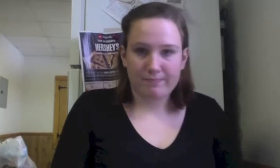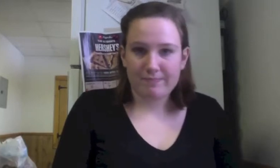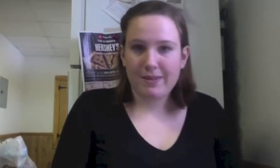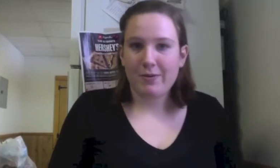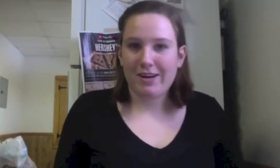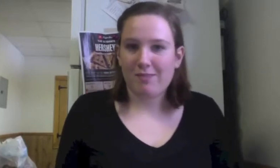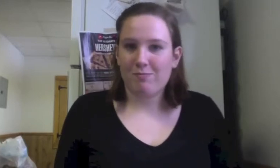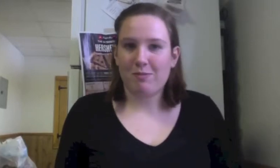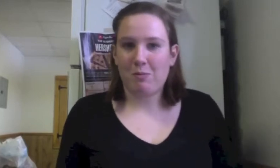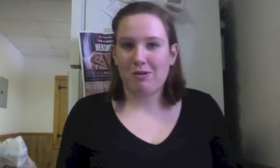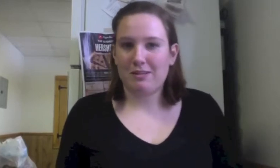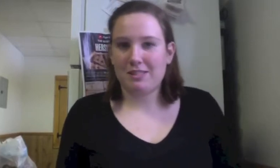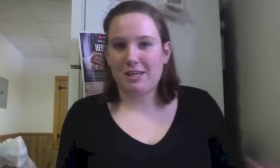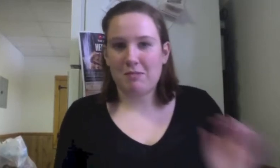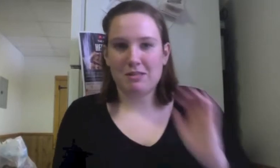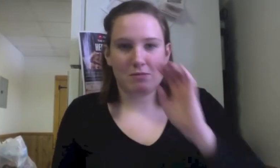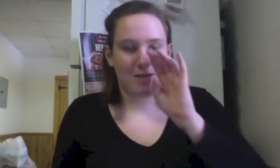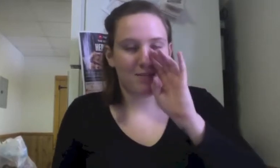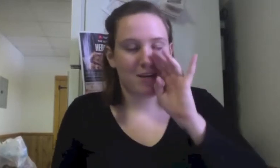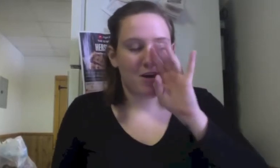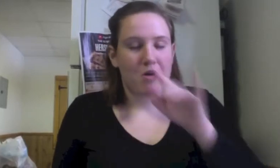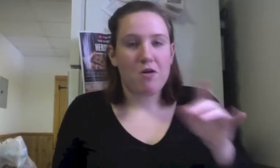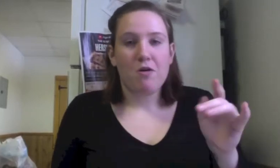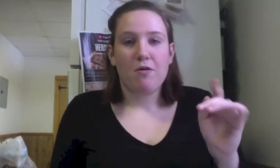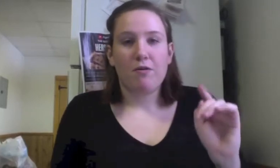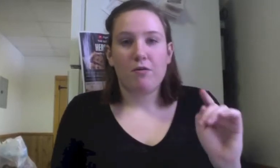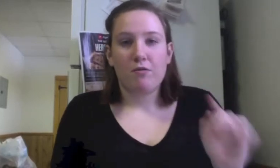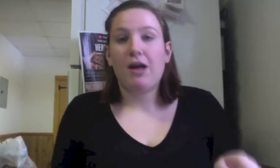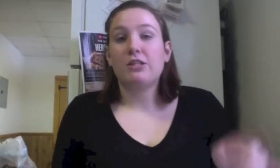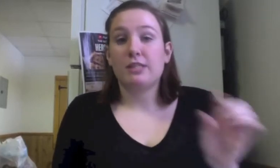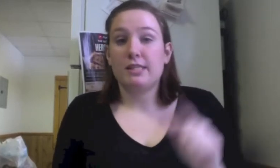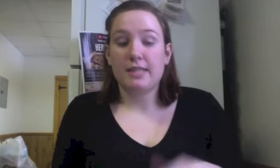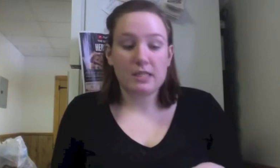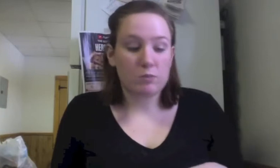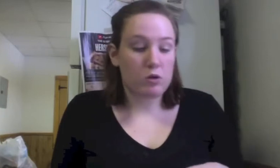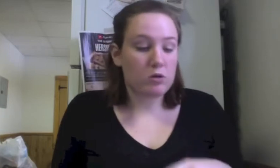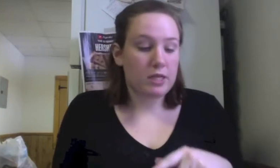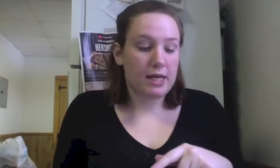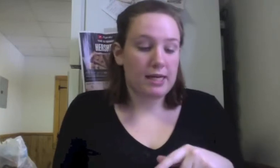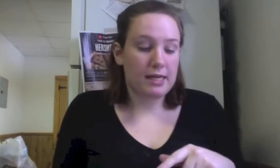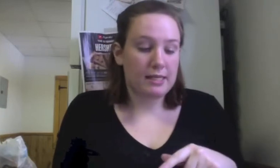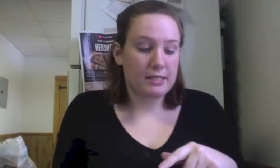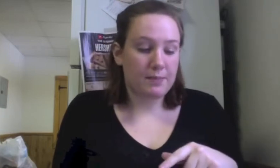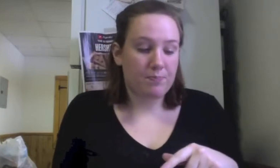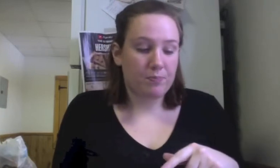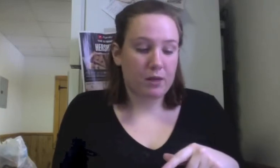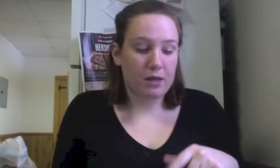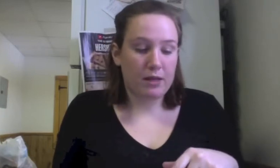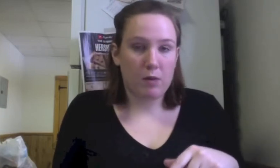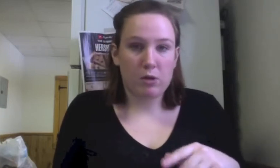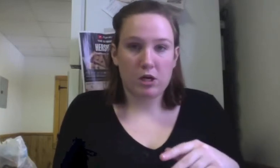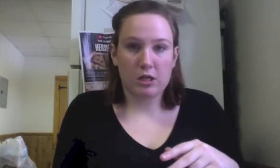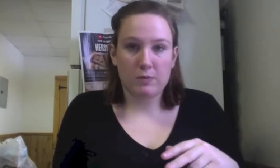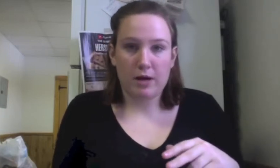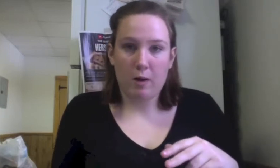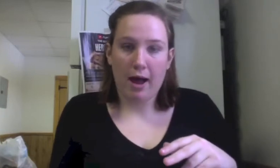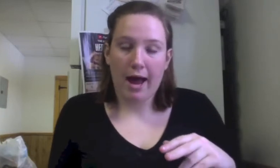there we go, my book doesn't like me sometimes, fractions to decimals is that we talked about